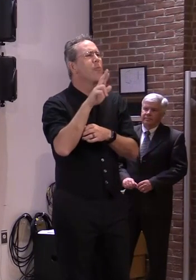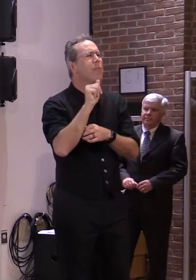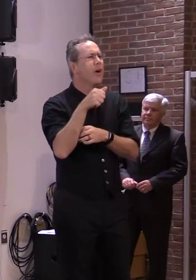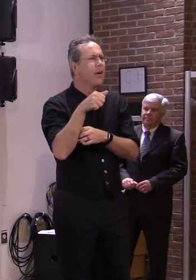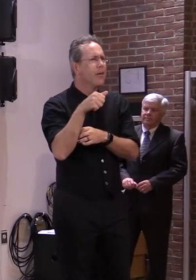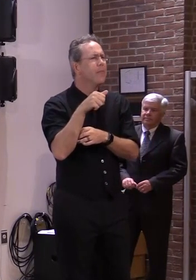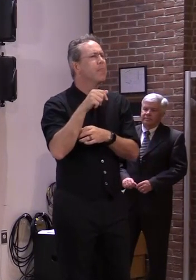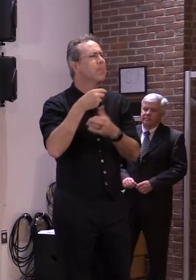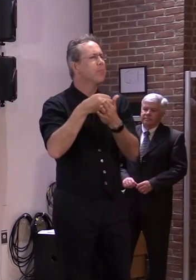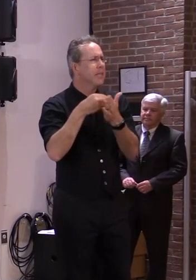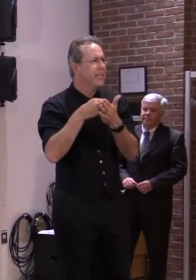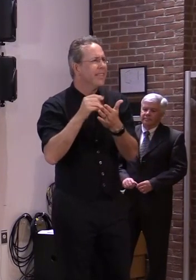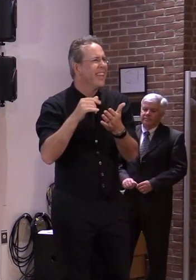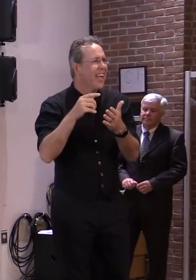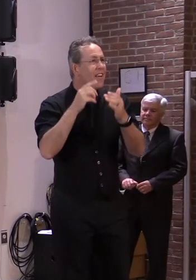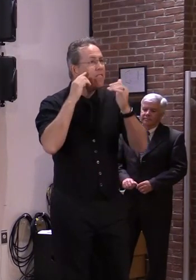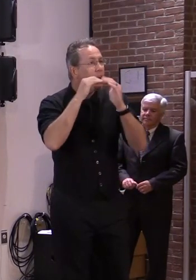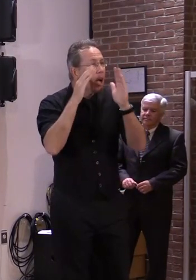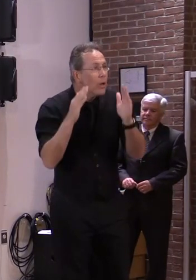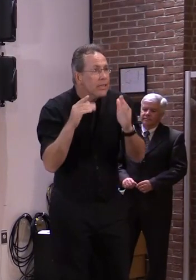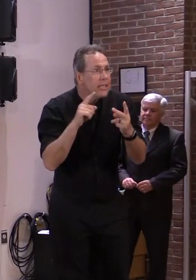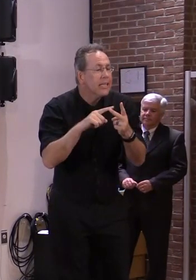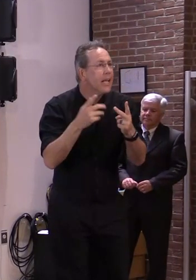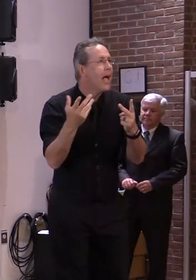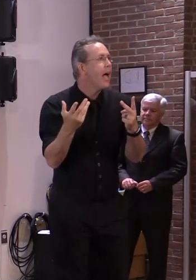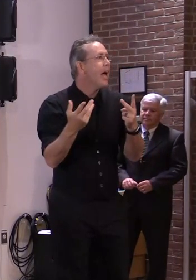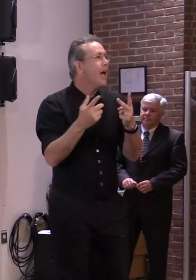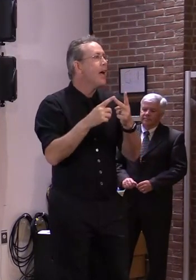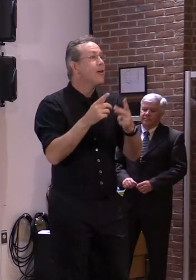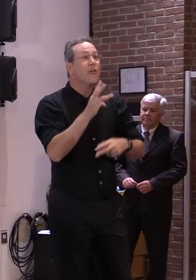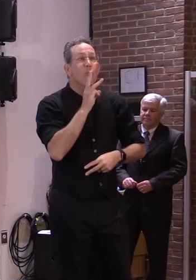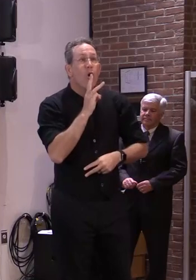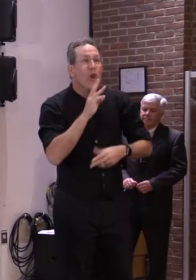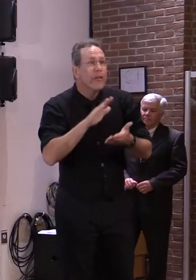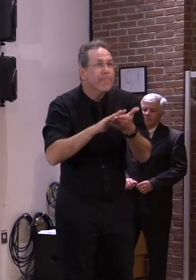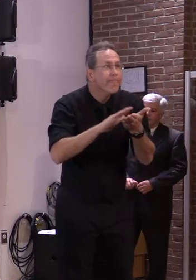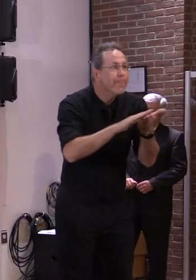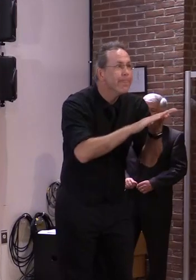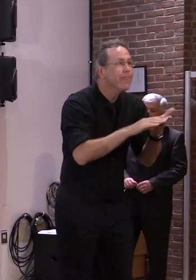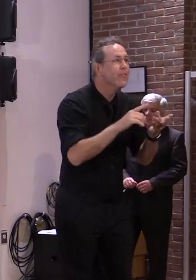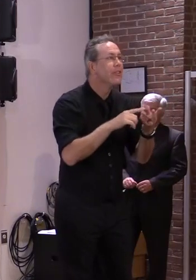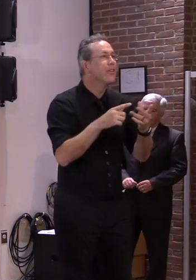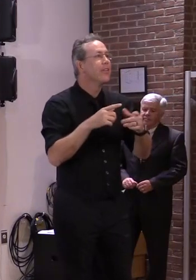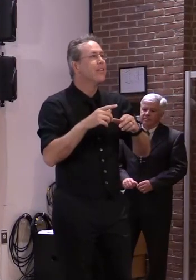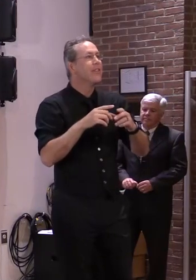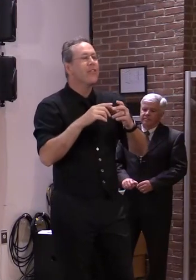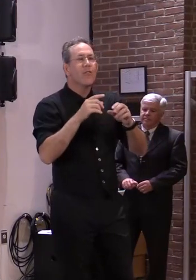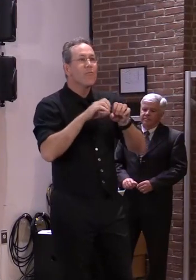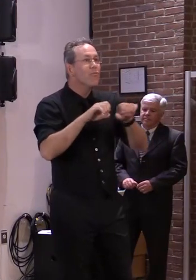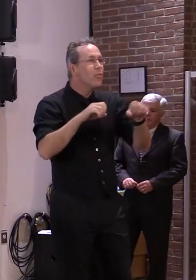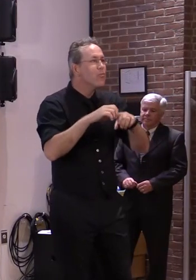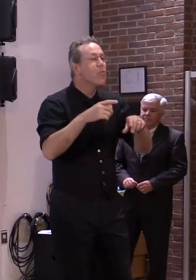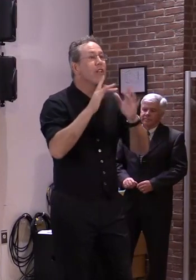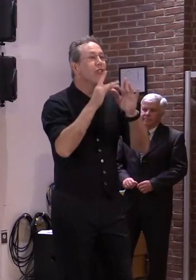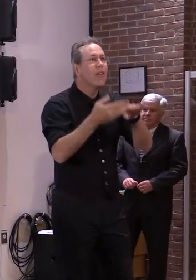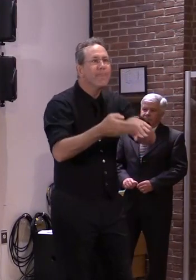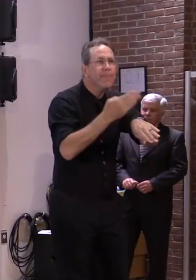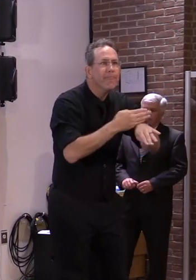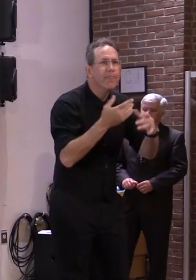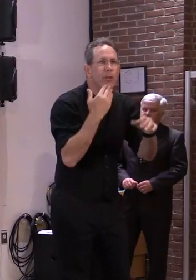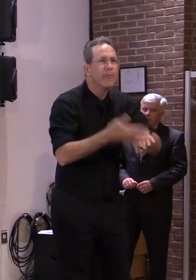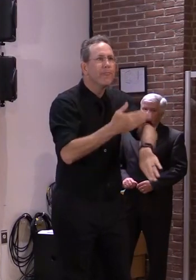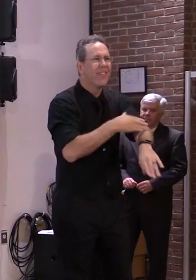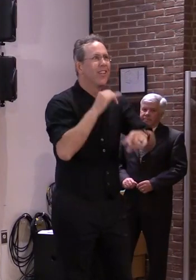it's housing, whether it's water, sewer, broadband, and so forth, I think those are the highlights in a lot of